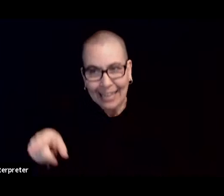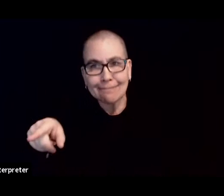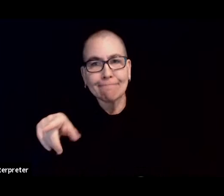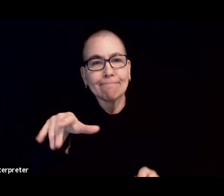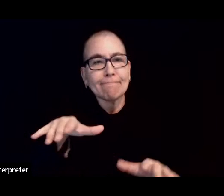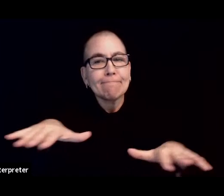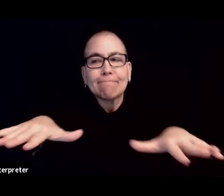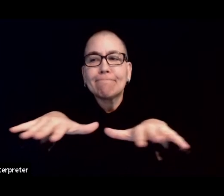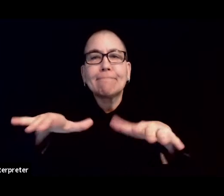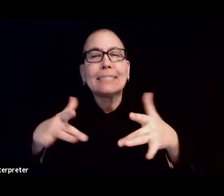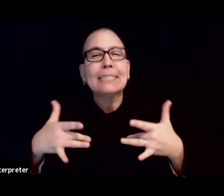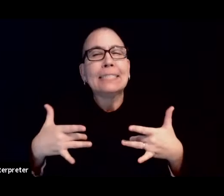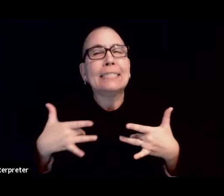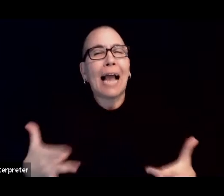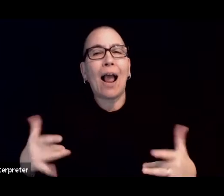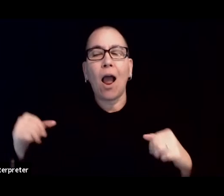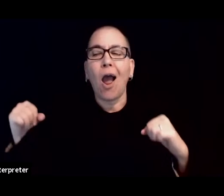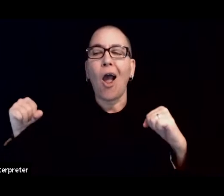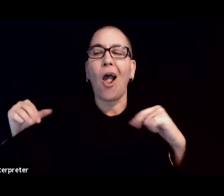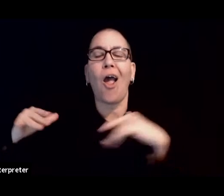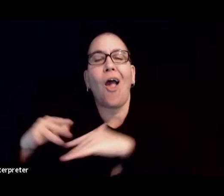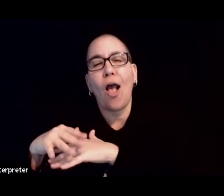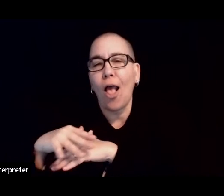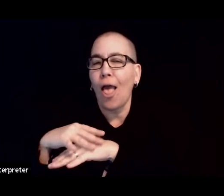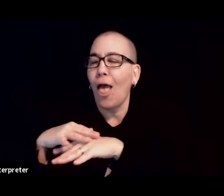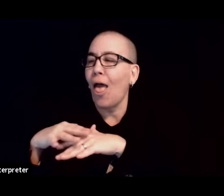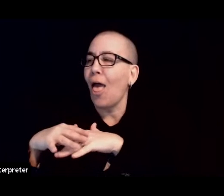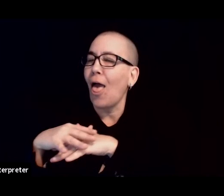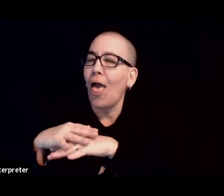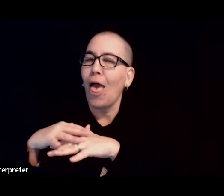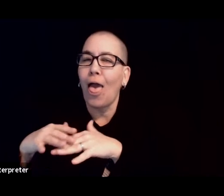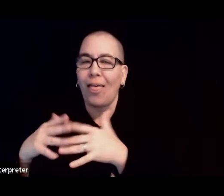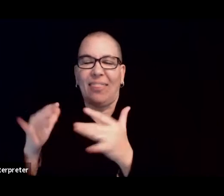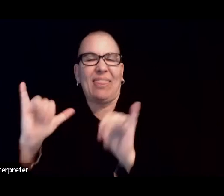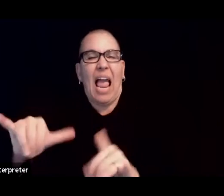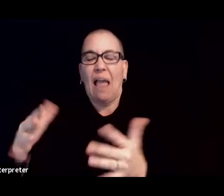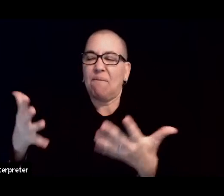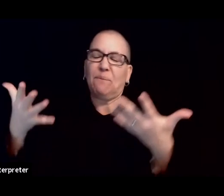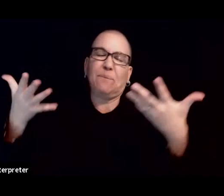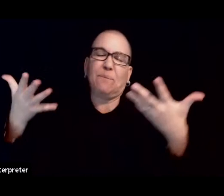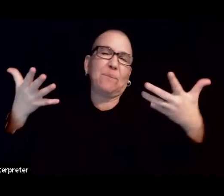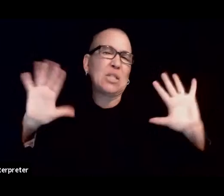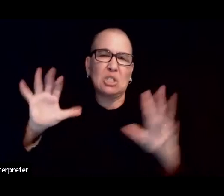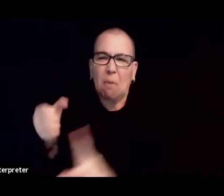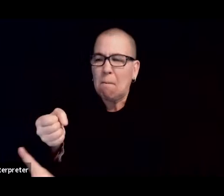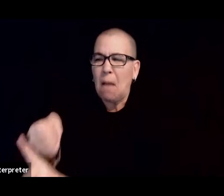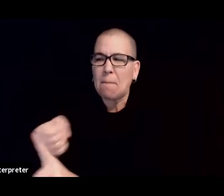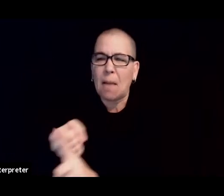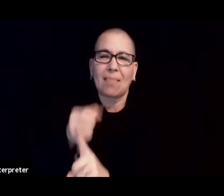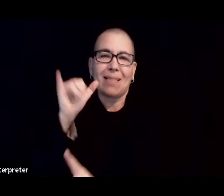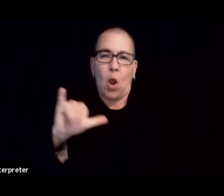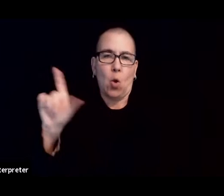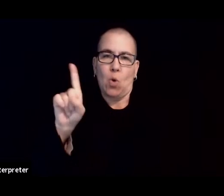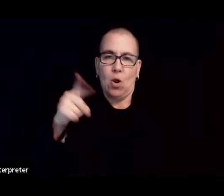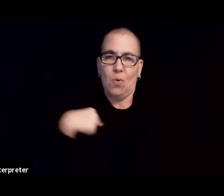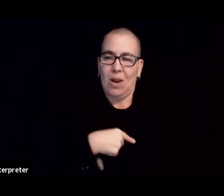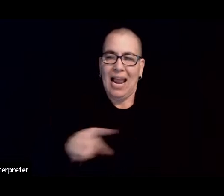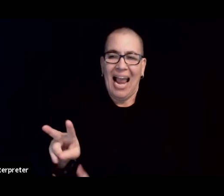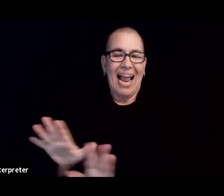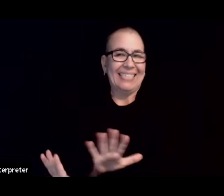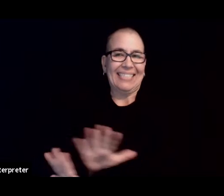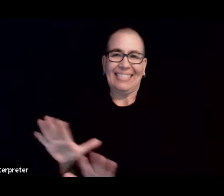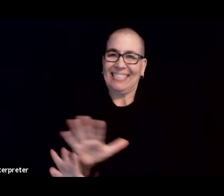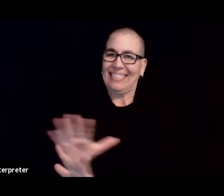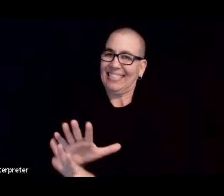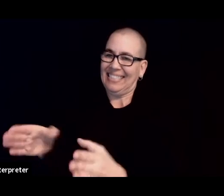that. So that's really the context for just wanting to keep on watching these trends. We know